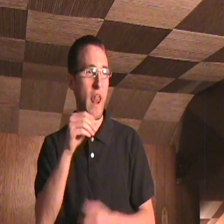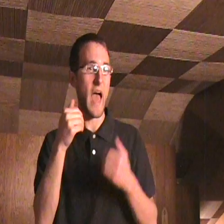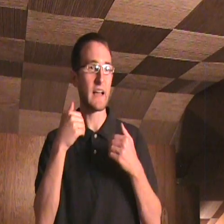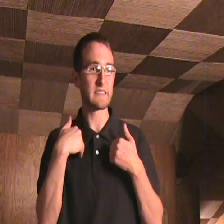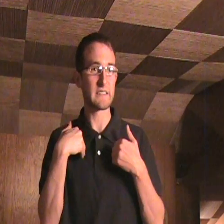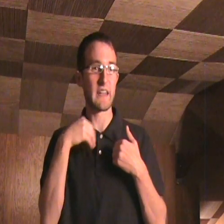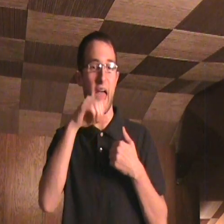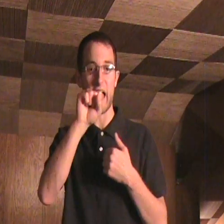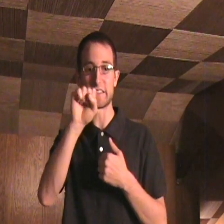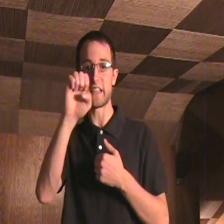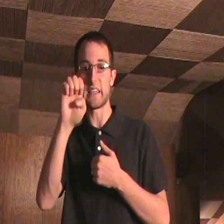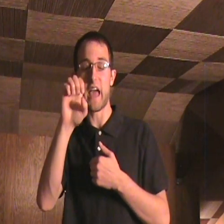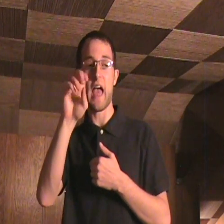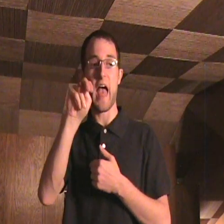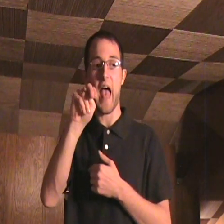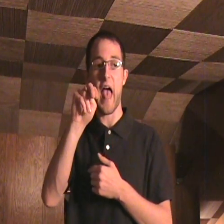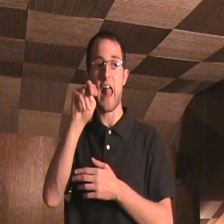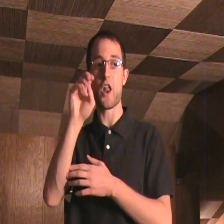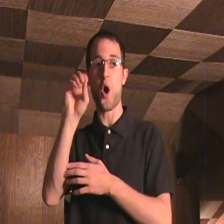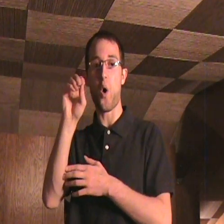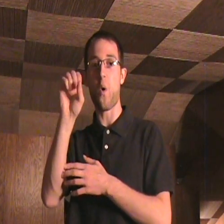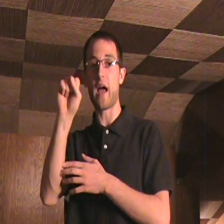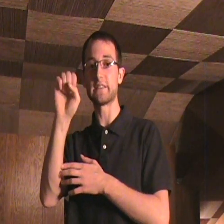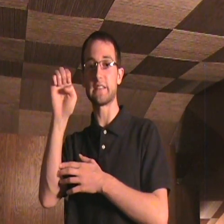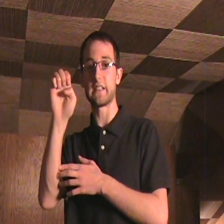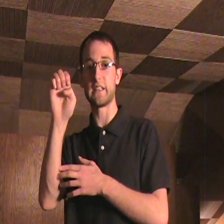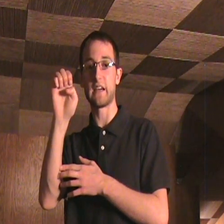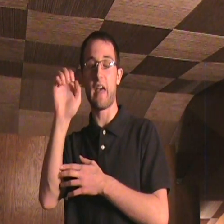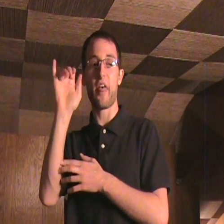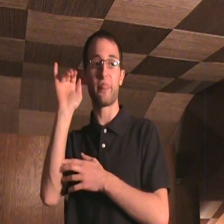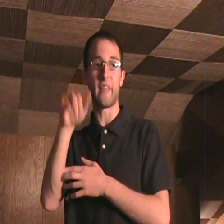S-E. It has a super silent E.